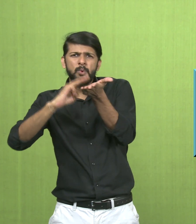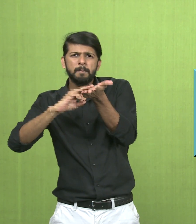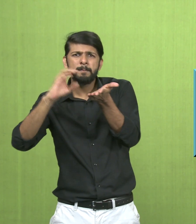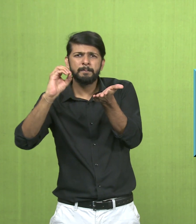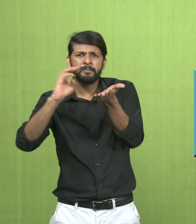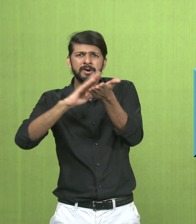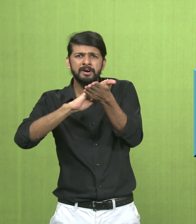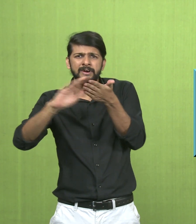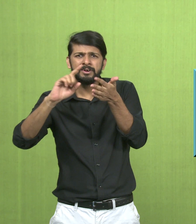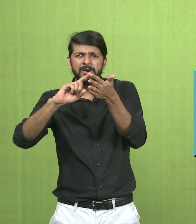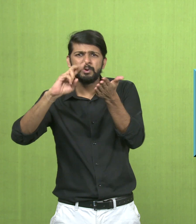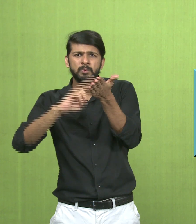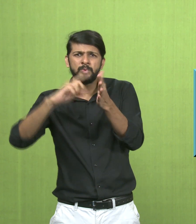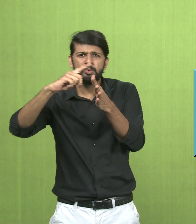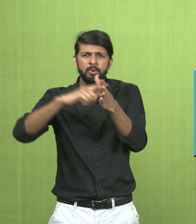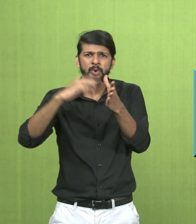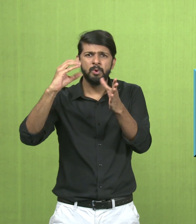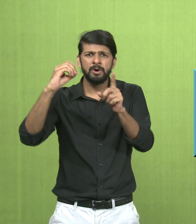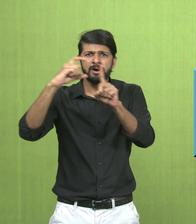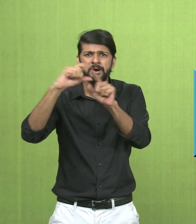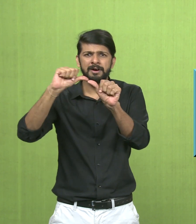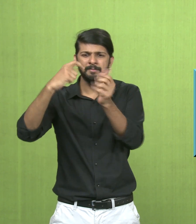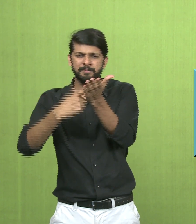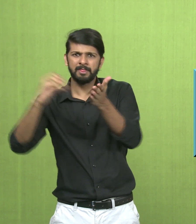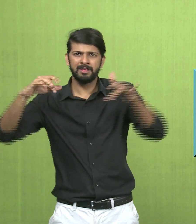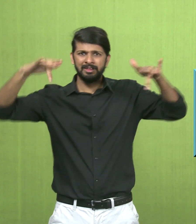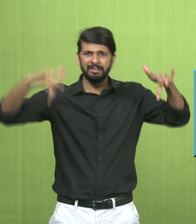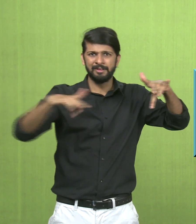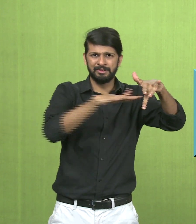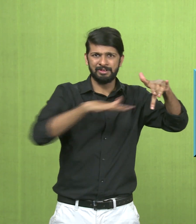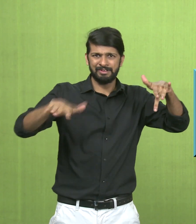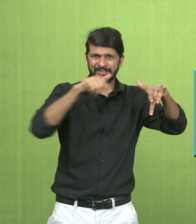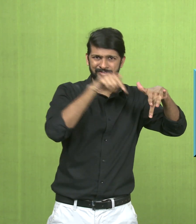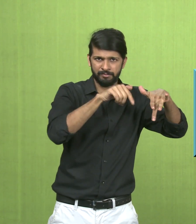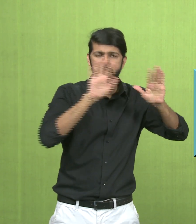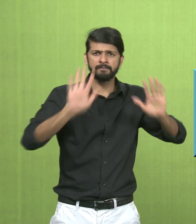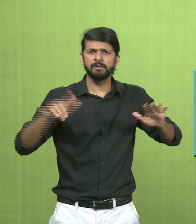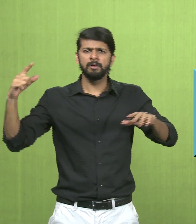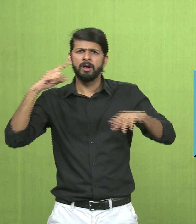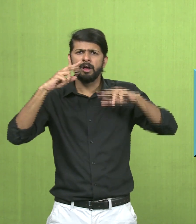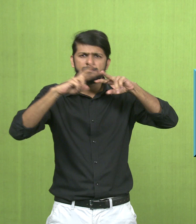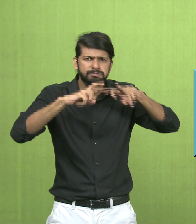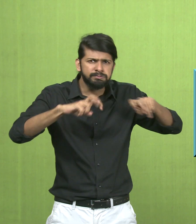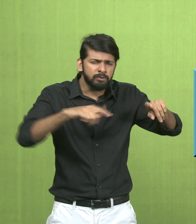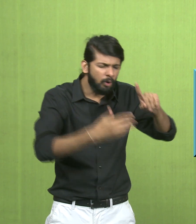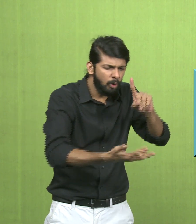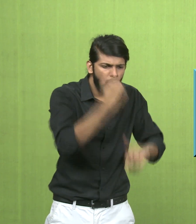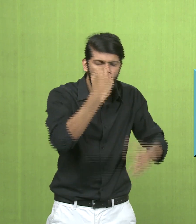was excavated at the two famous sites called Harappa and Mohenjo-daro, and